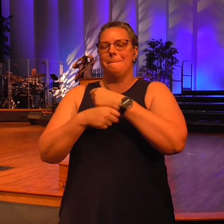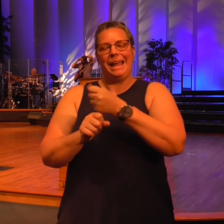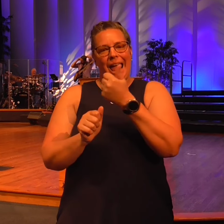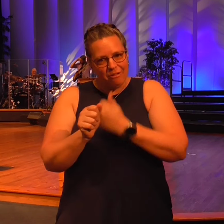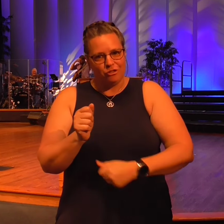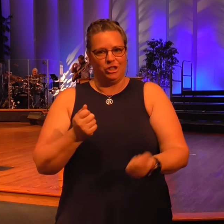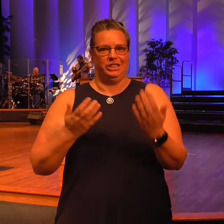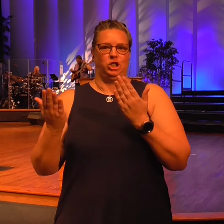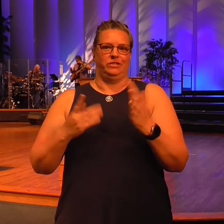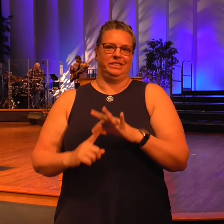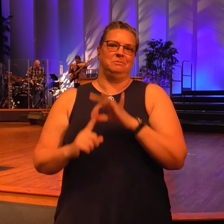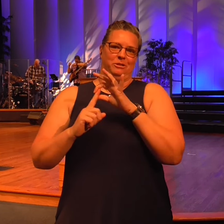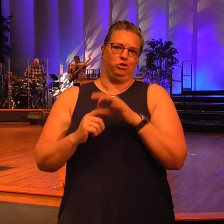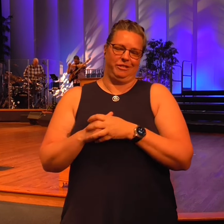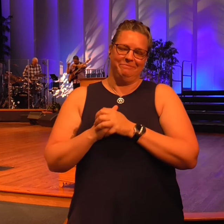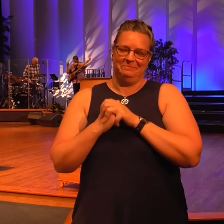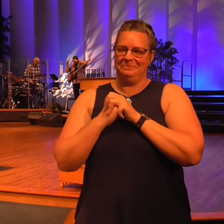special.